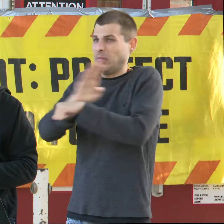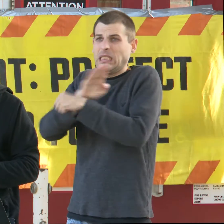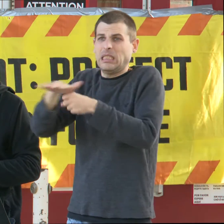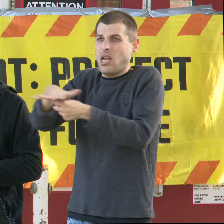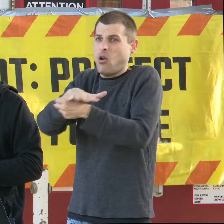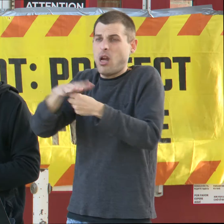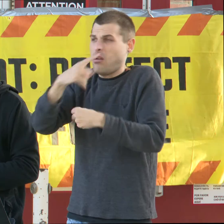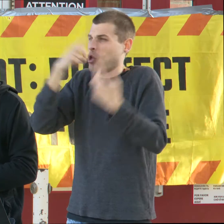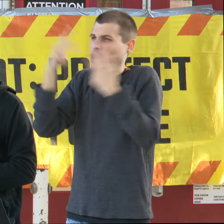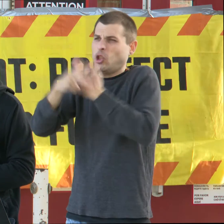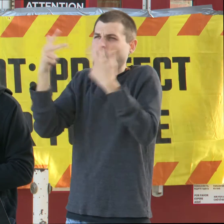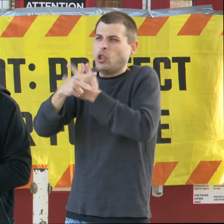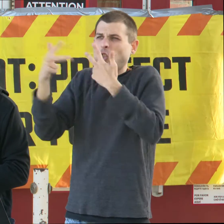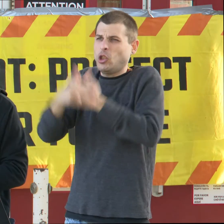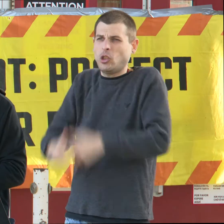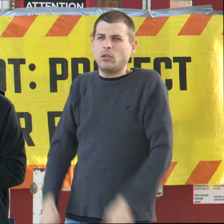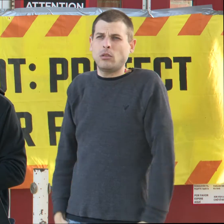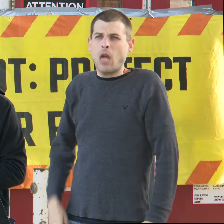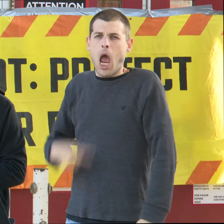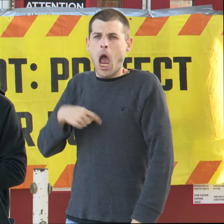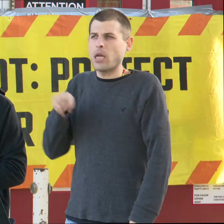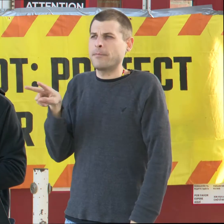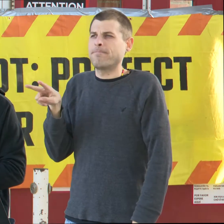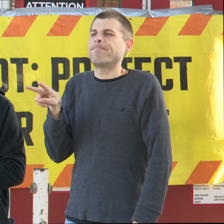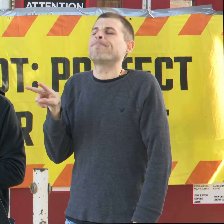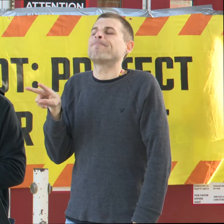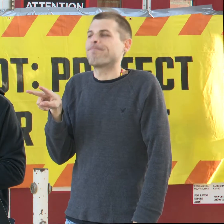I knew exactly what was at stake.